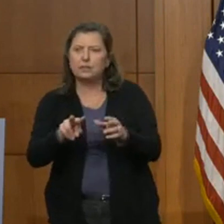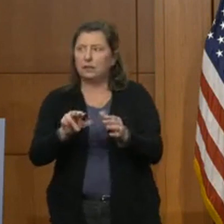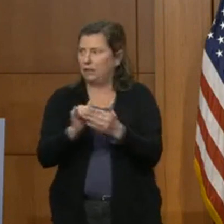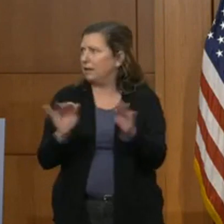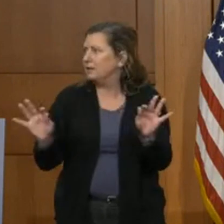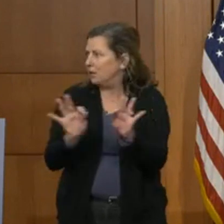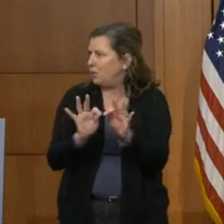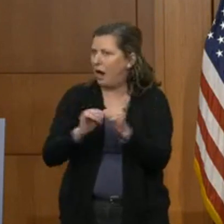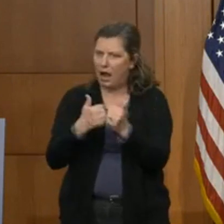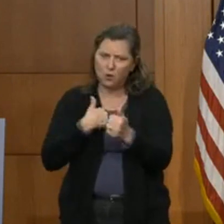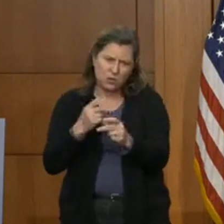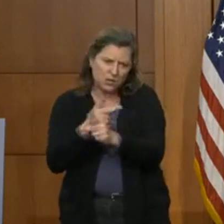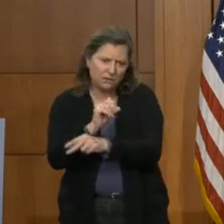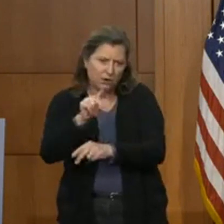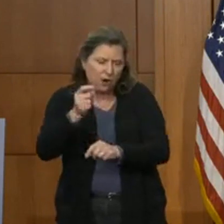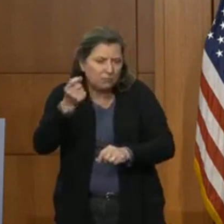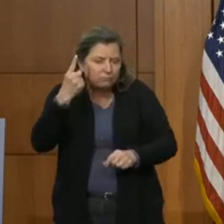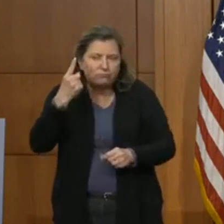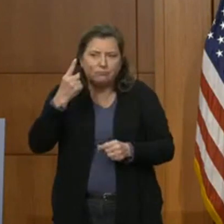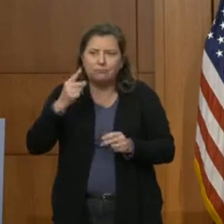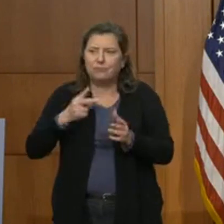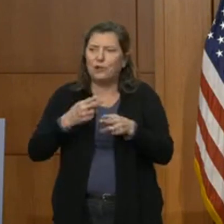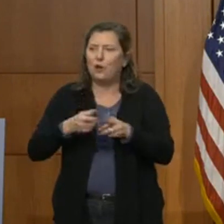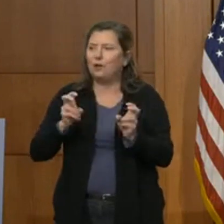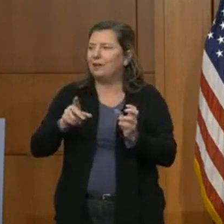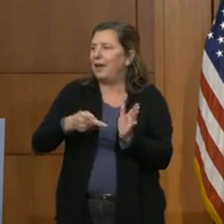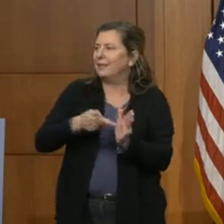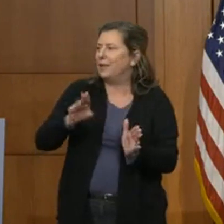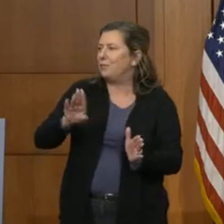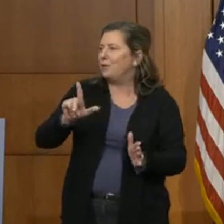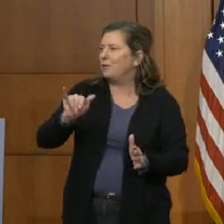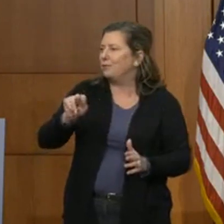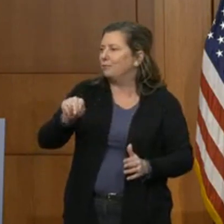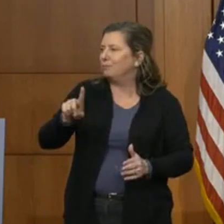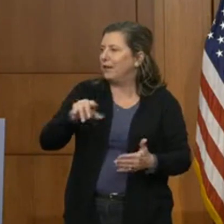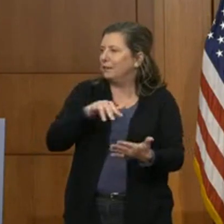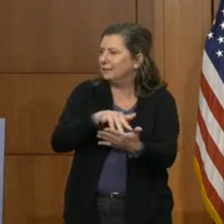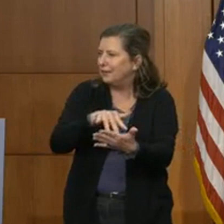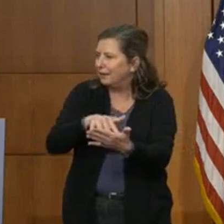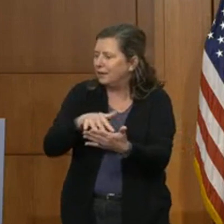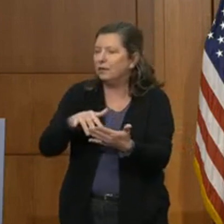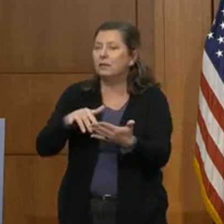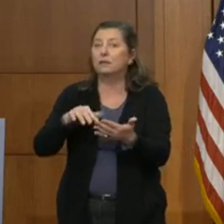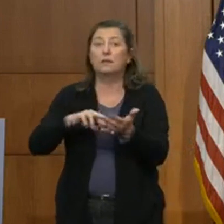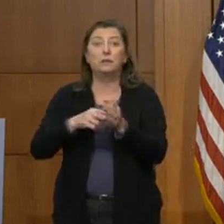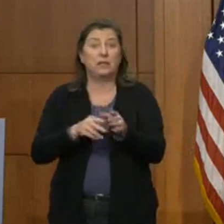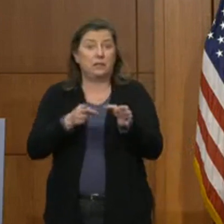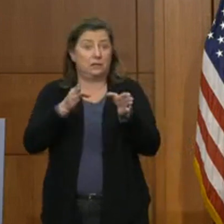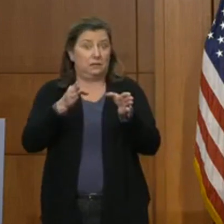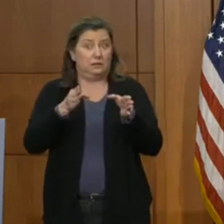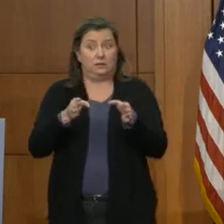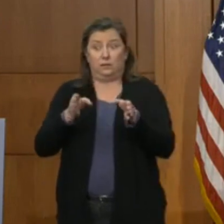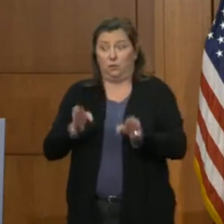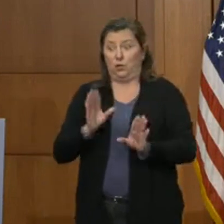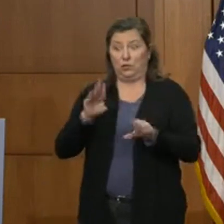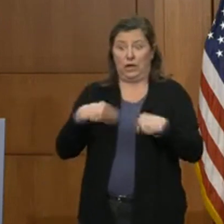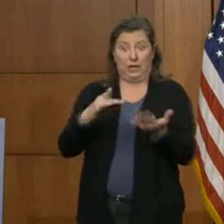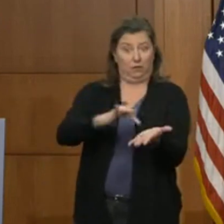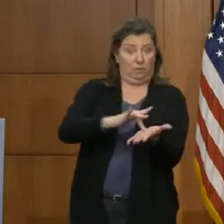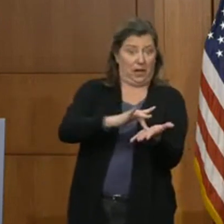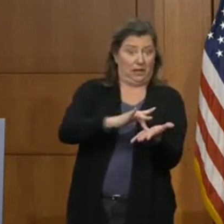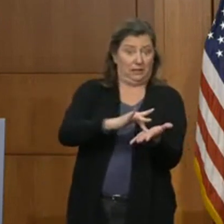That's the way we figure out in what we call double-blind studies, where the individual administering the medicine